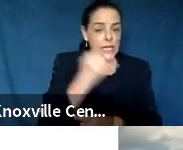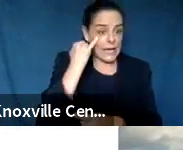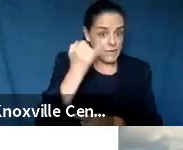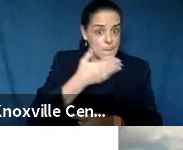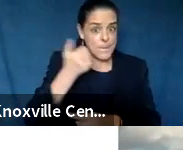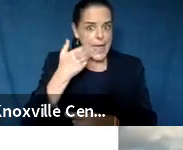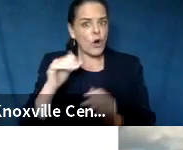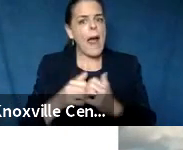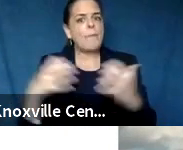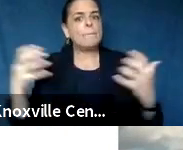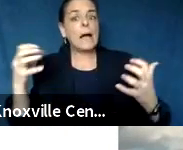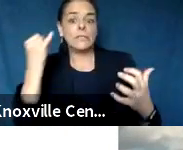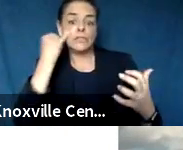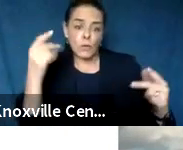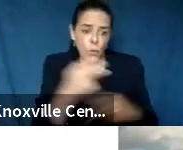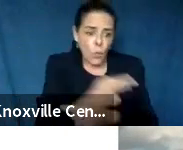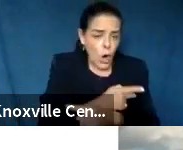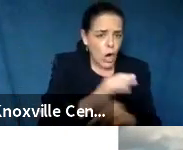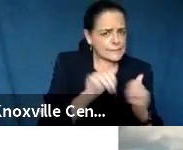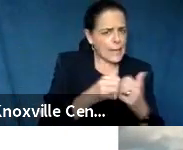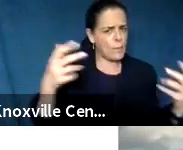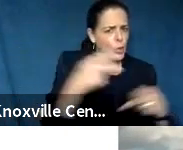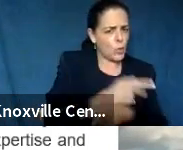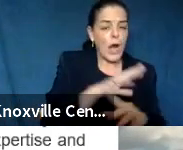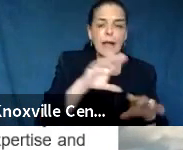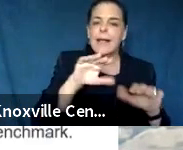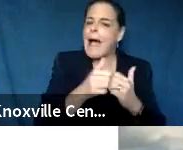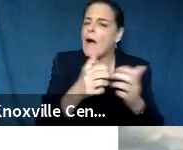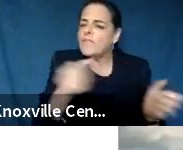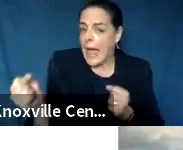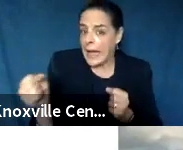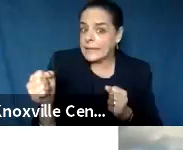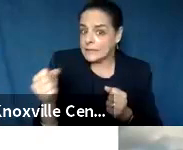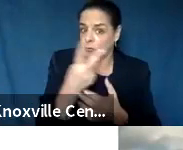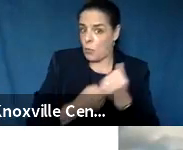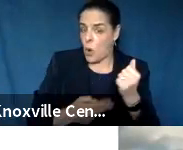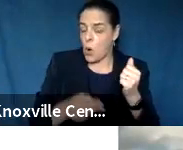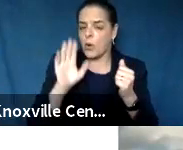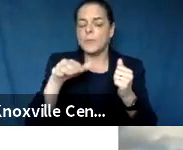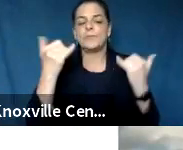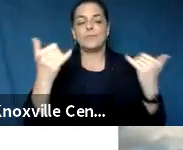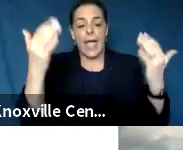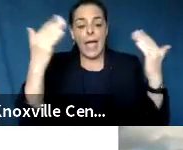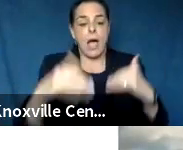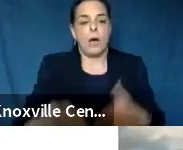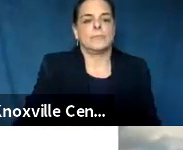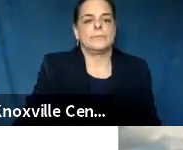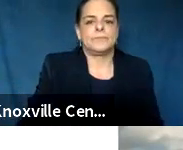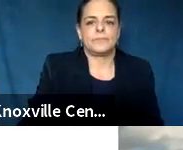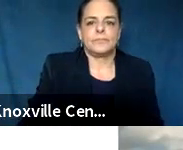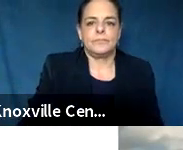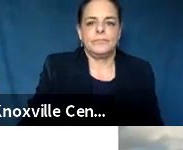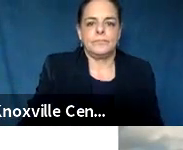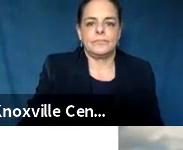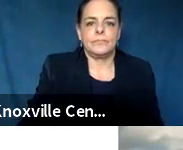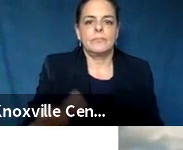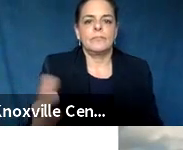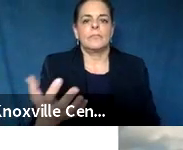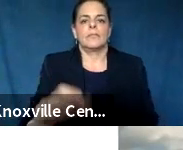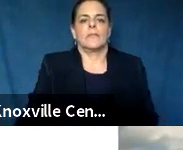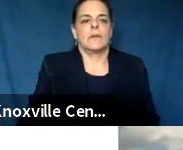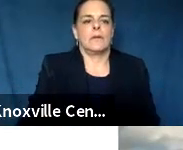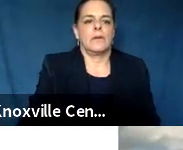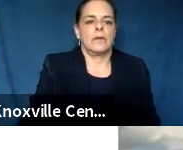rate? Moving to the first benchmark, sustained reduction or stability in new cases for 14